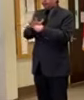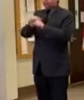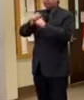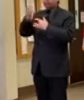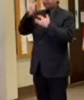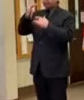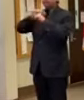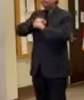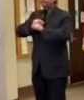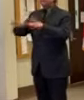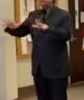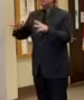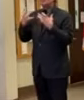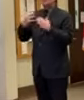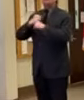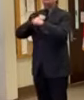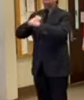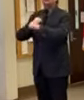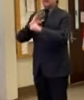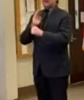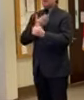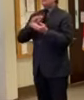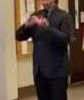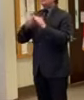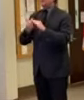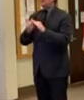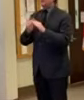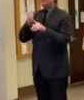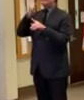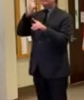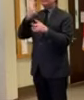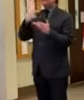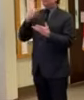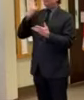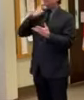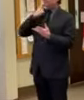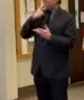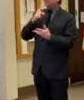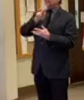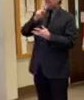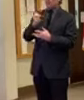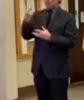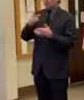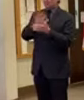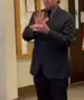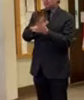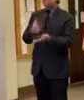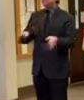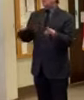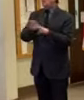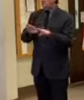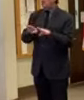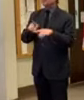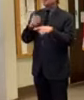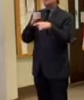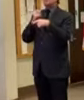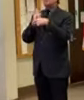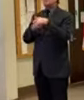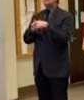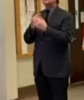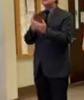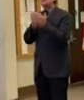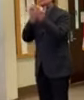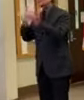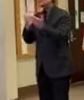our community safe, including closing our K-12 schools and recommending that we follow social distancing